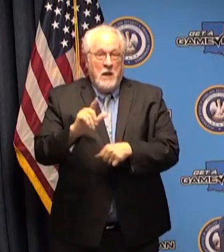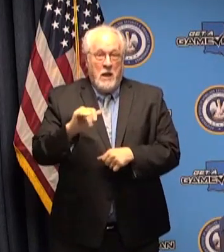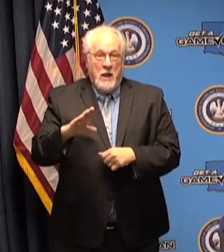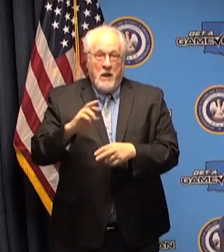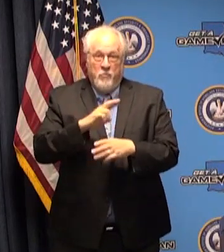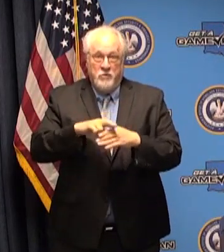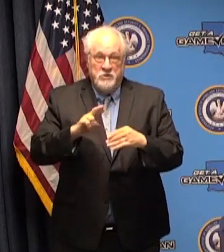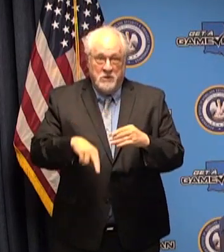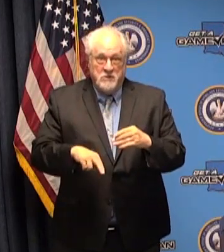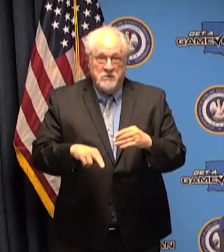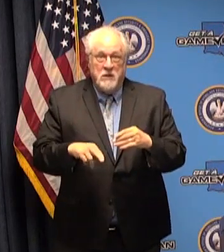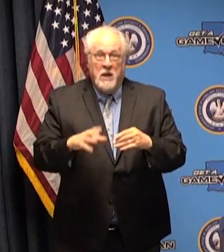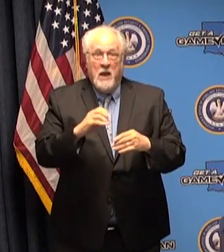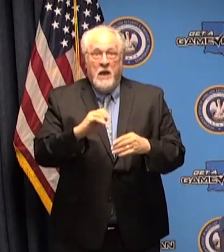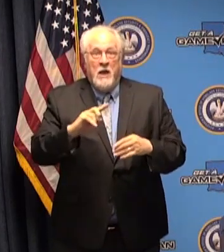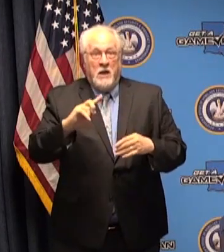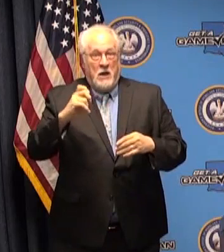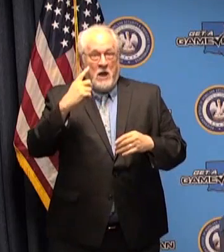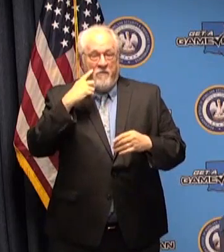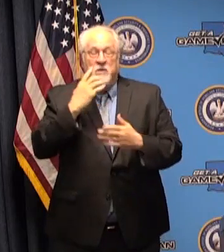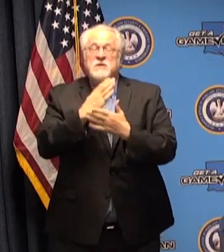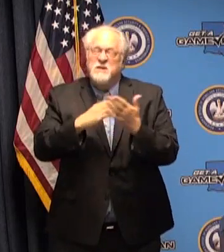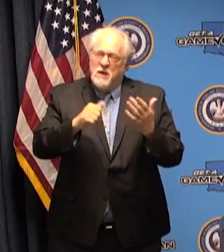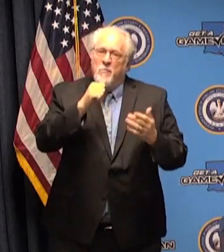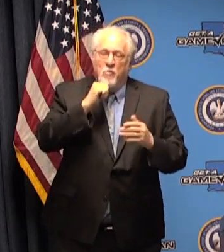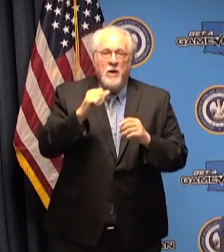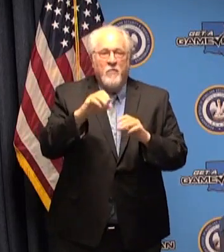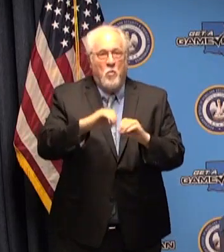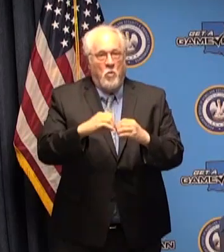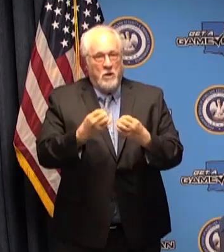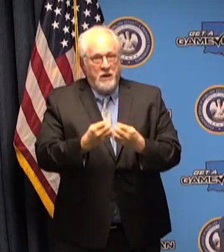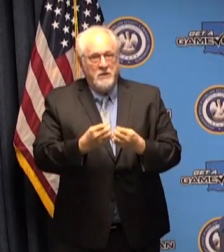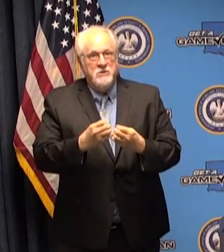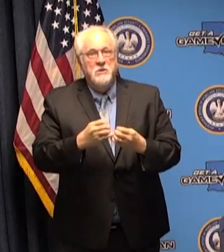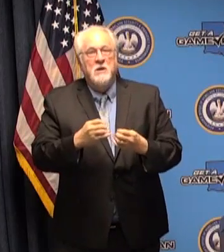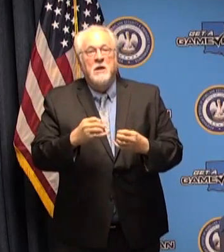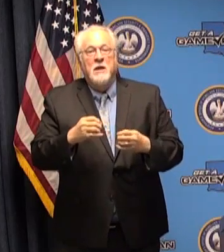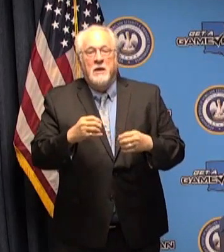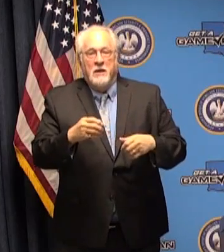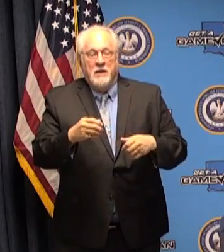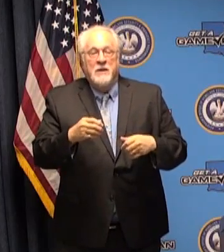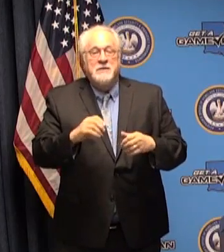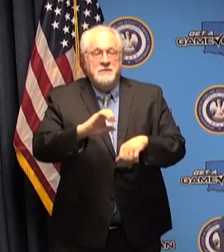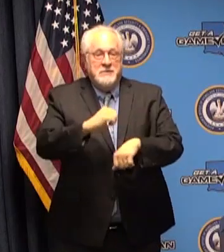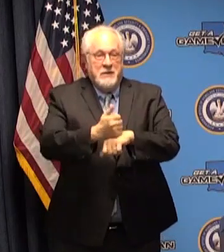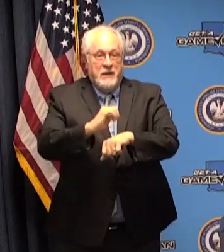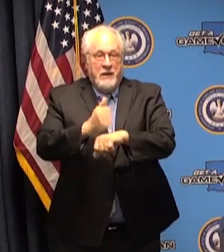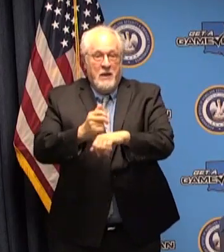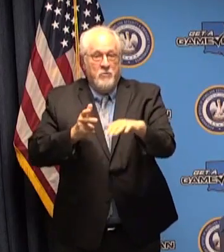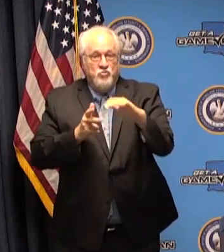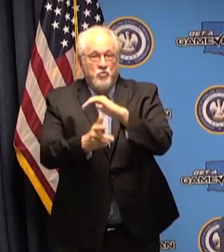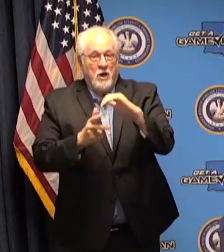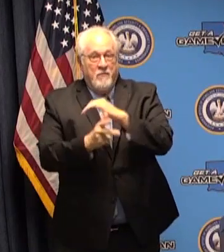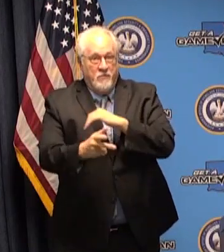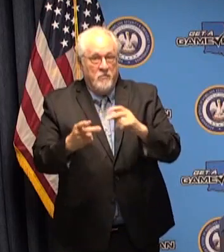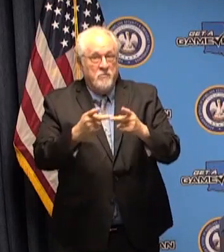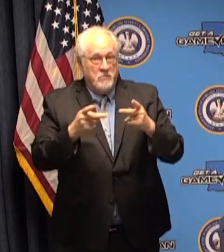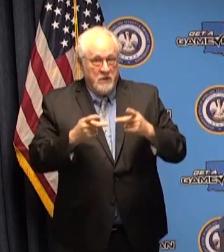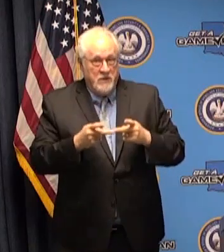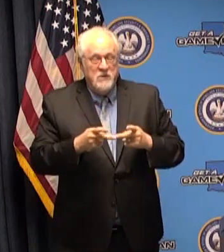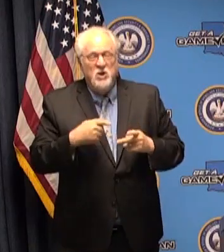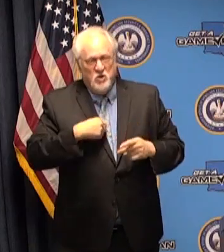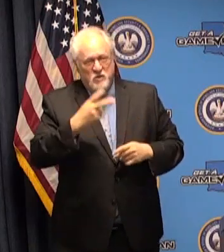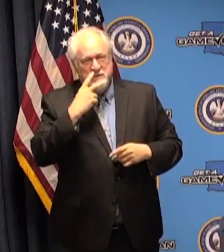in, and the federal government and some private organizations have started standing up their own drive-through sites, and you're going to see those come